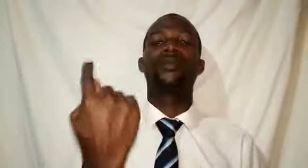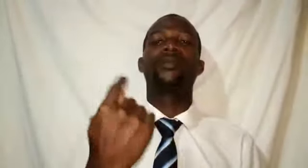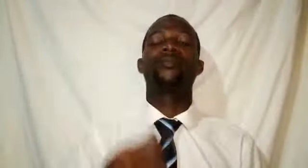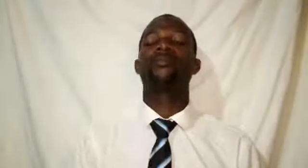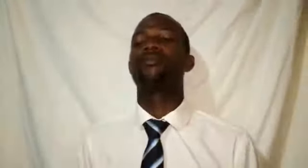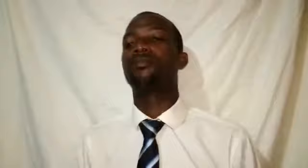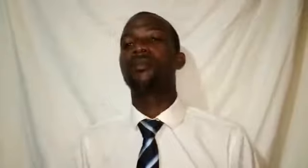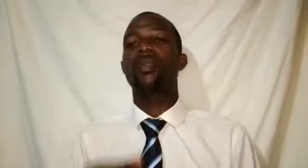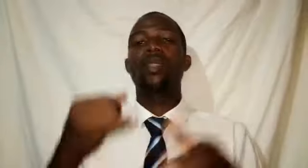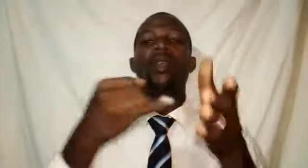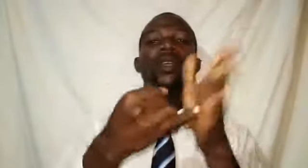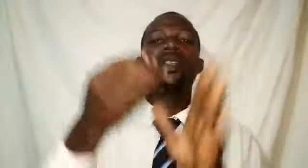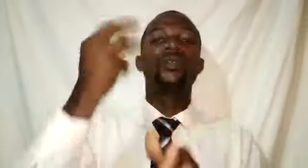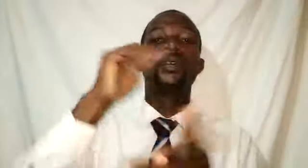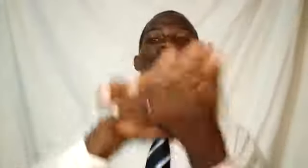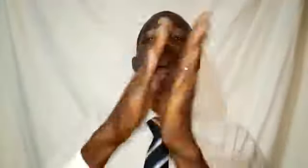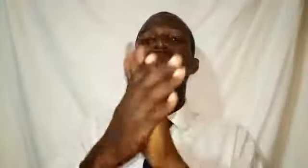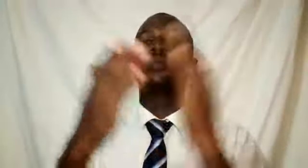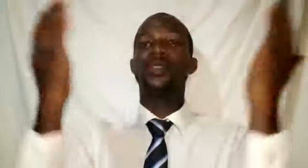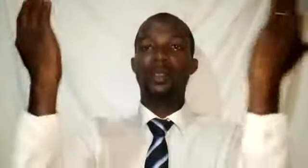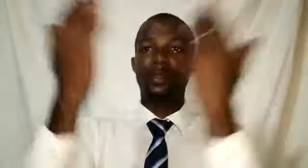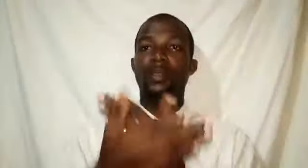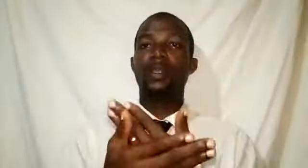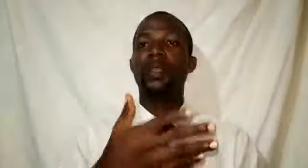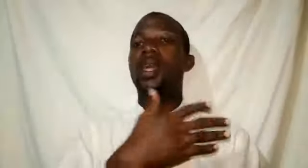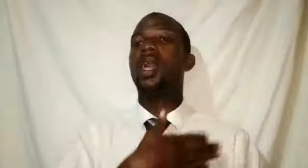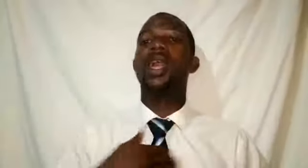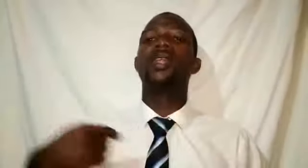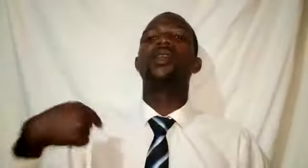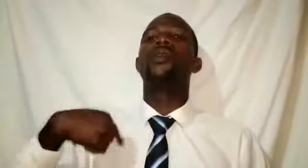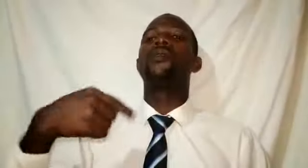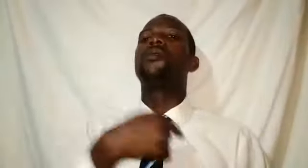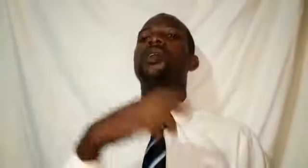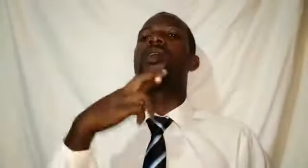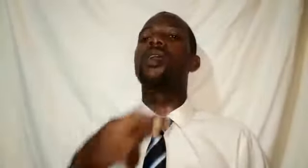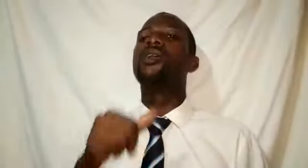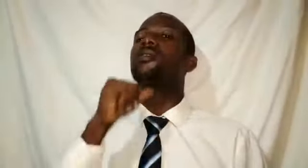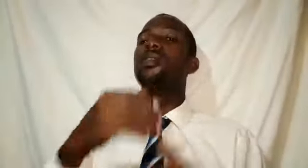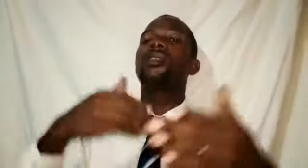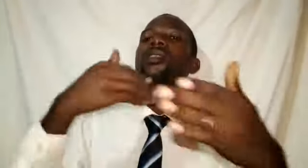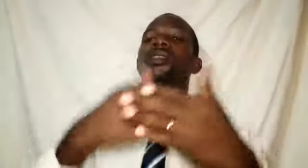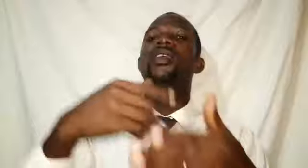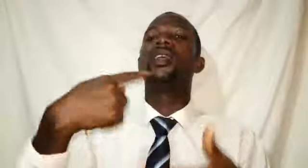It was getting dark, and we weren't near the cabin yet.